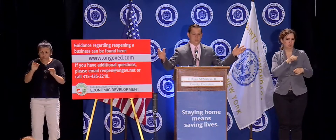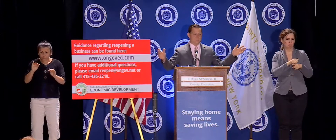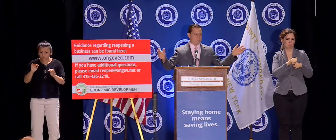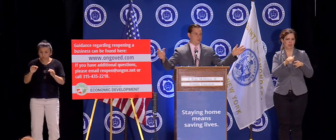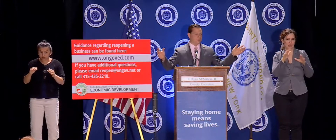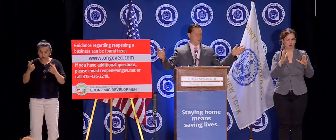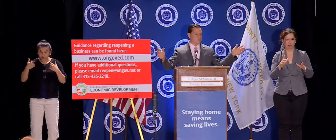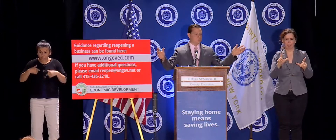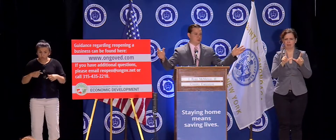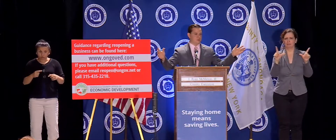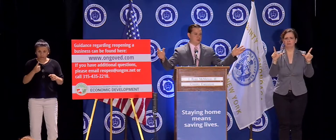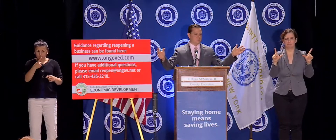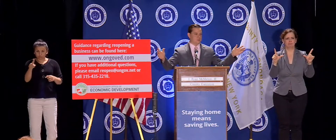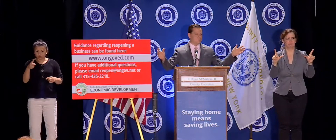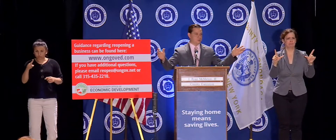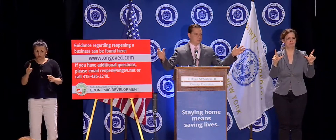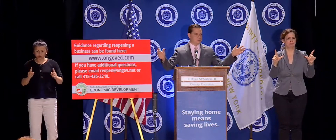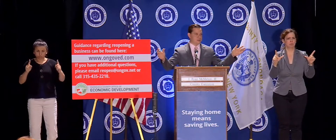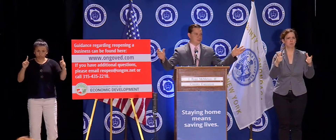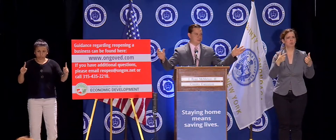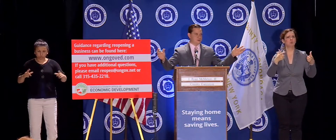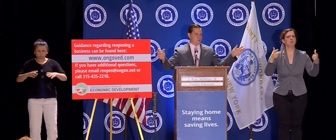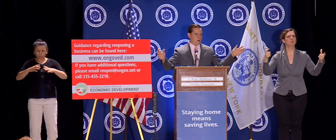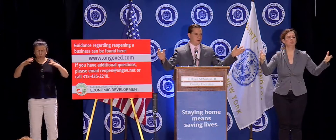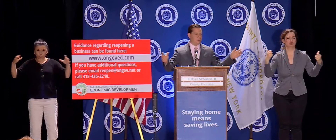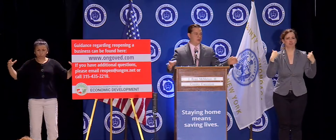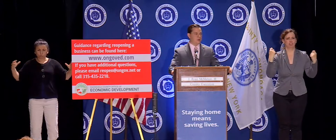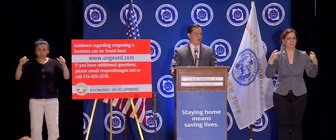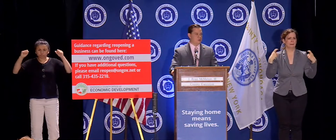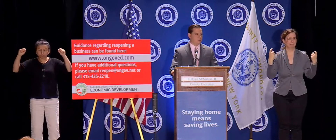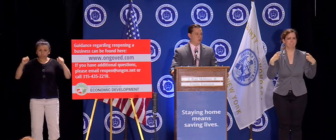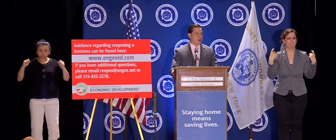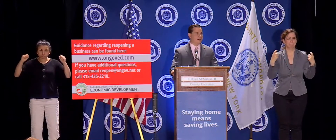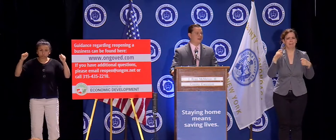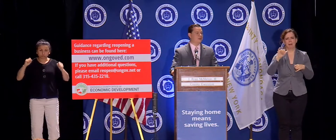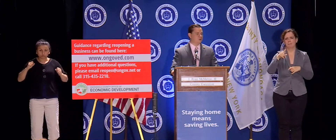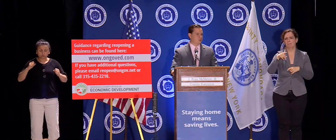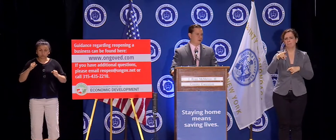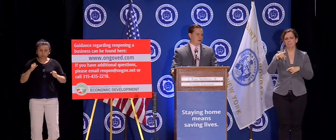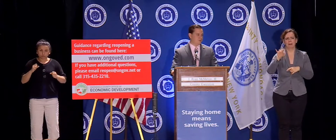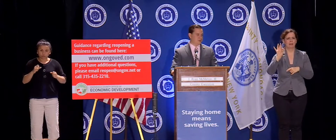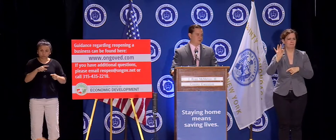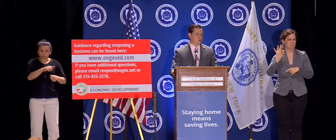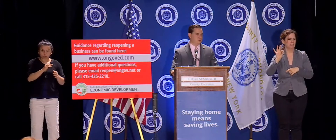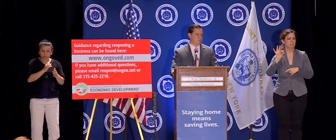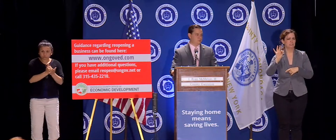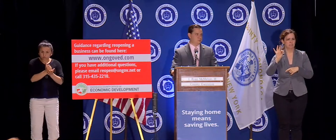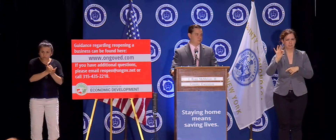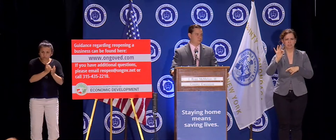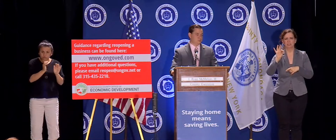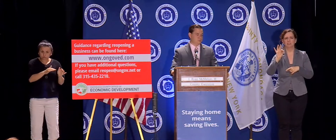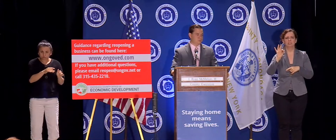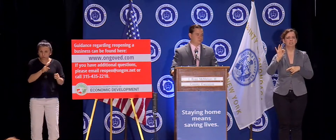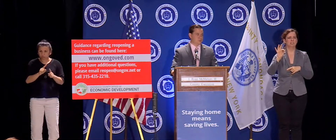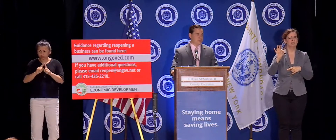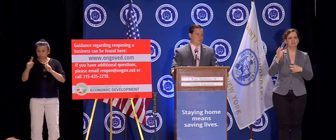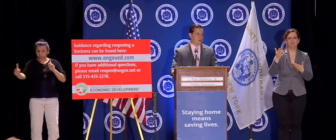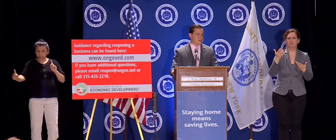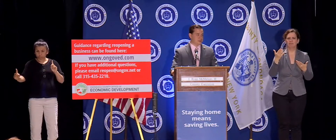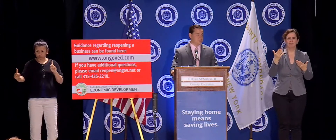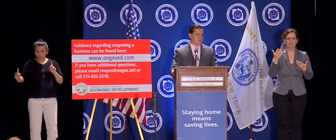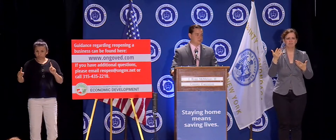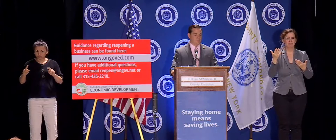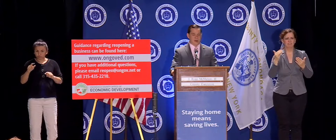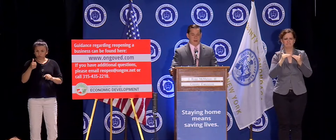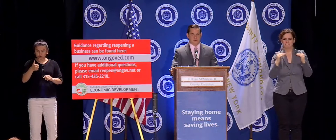huge gym, 30,000 square foot, that can stay 6 feet apart, why can't you do that in phase 2? To me, that